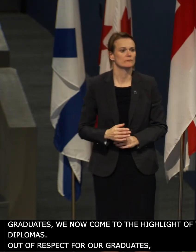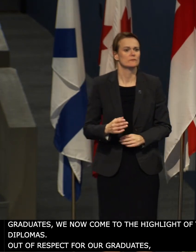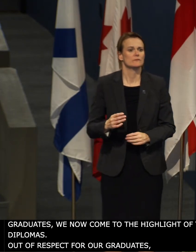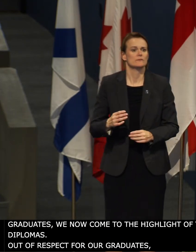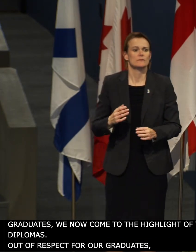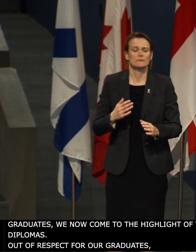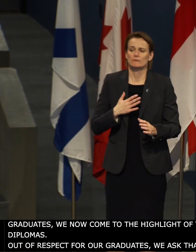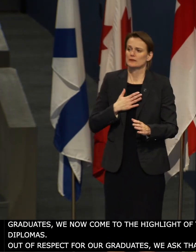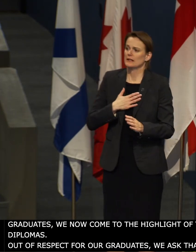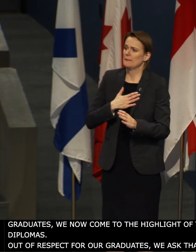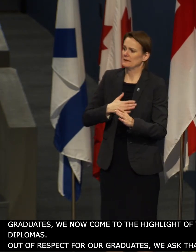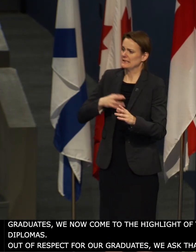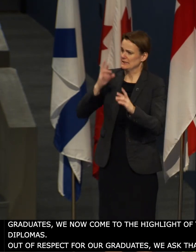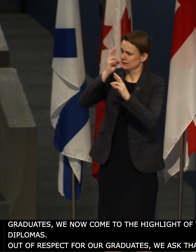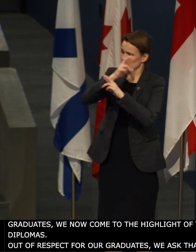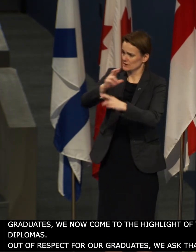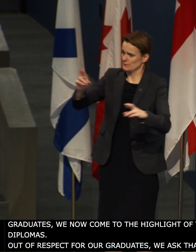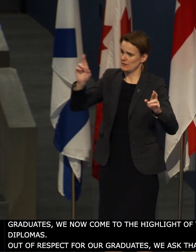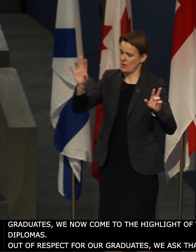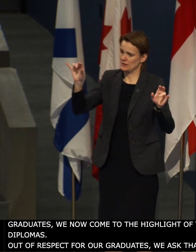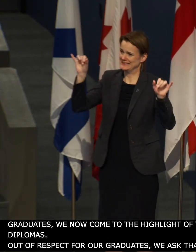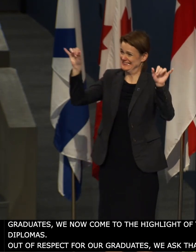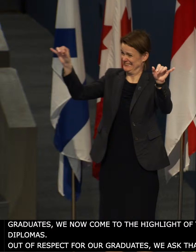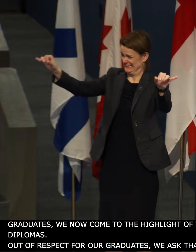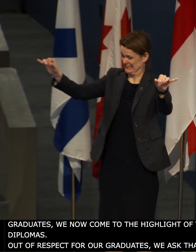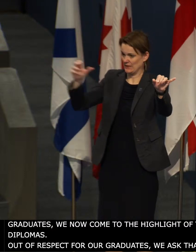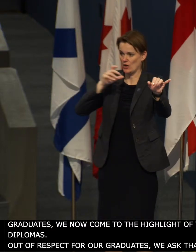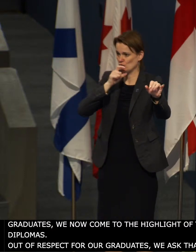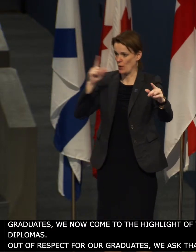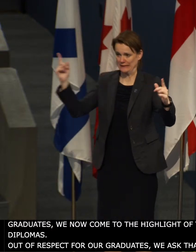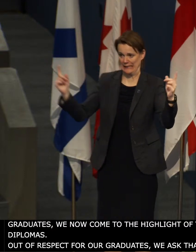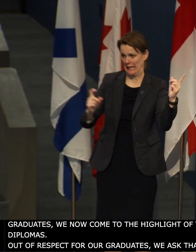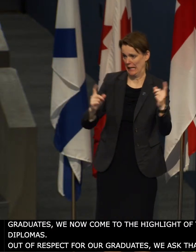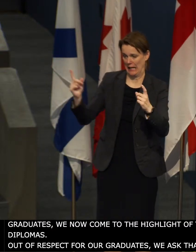in your seats until all credentials have been presented.